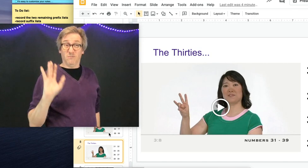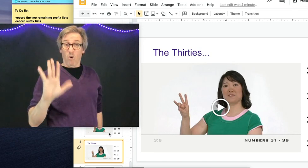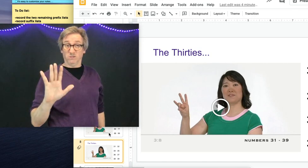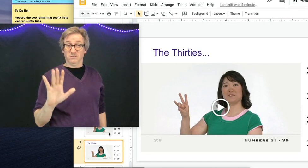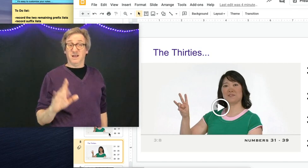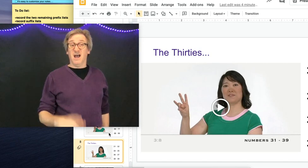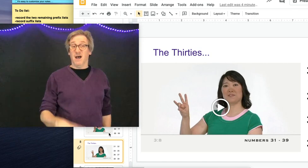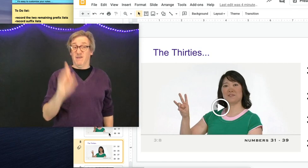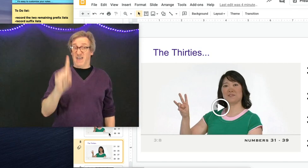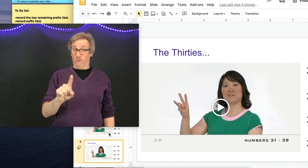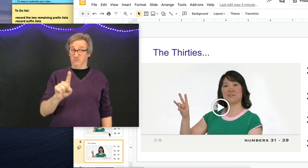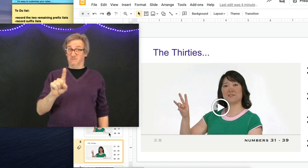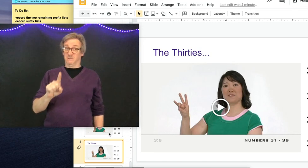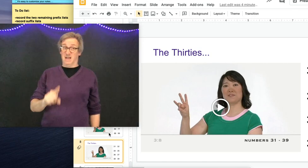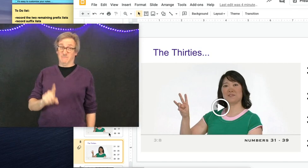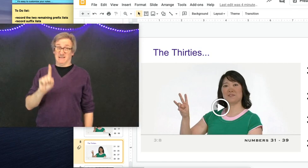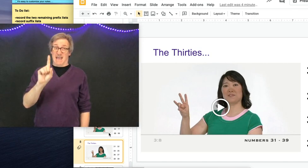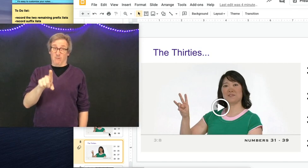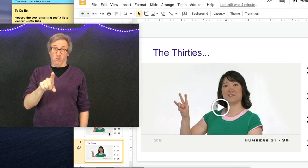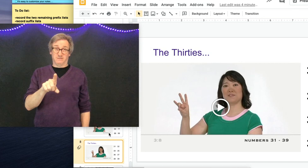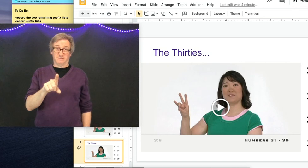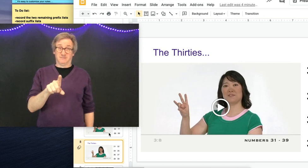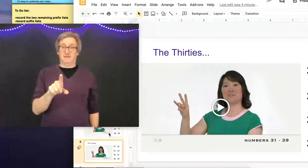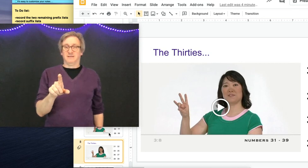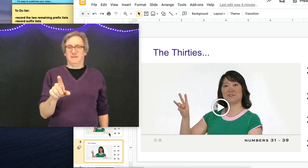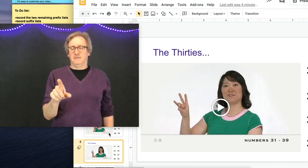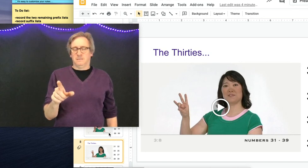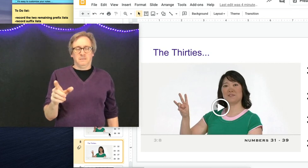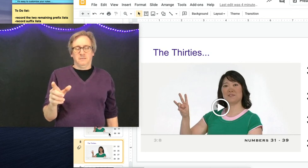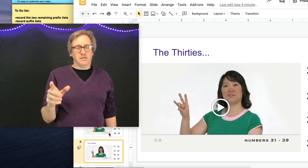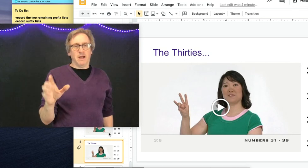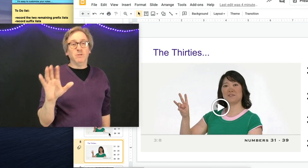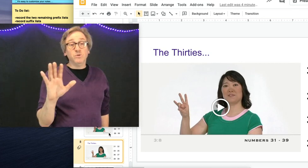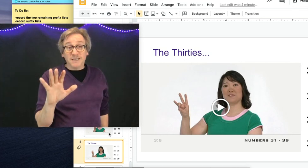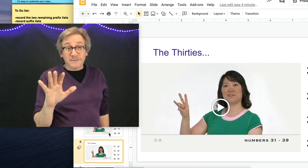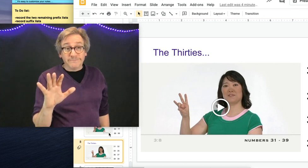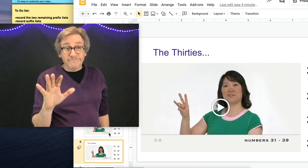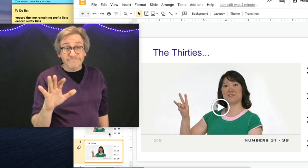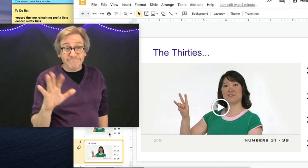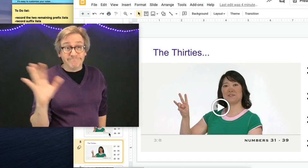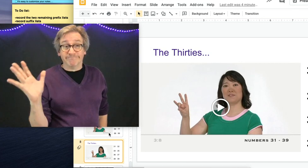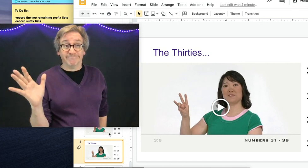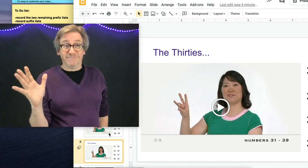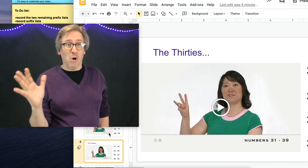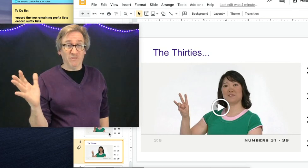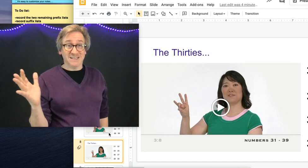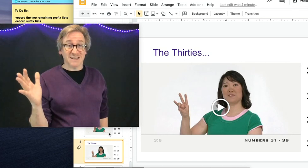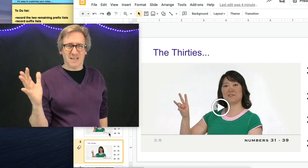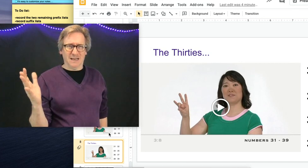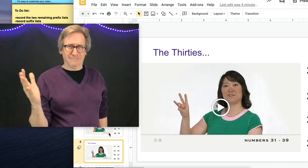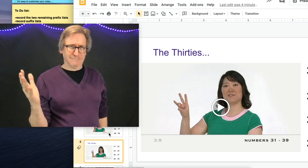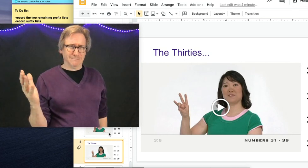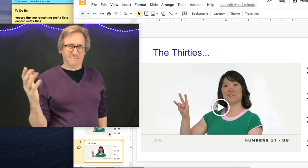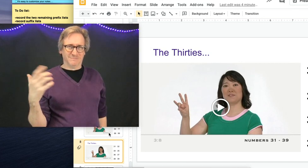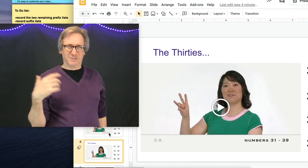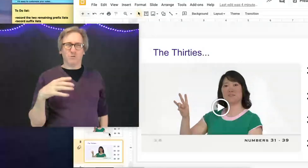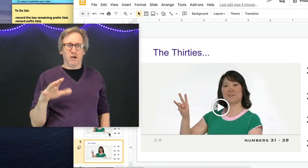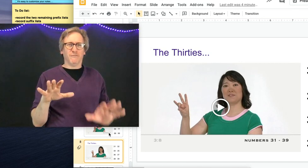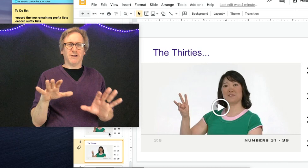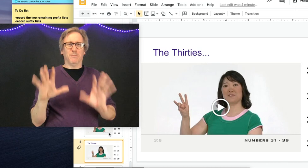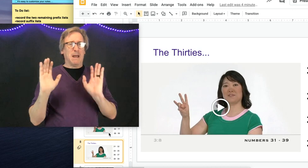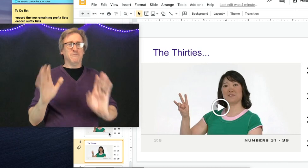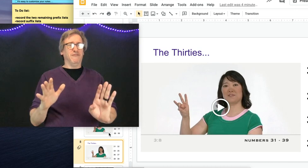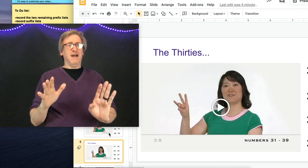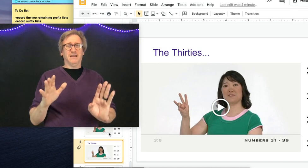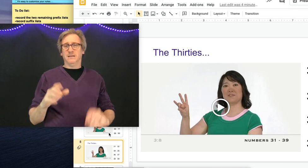much. Old. I'm not that old. I'm not that old. Sorry, I'm losing it. Hopefully it's entertaining. Don't call